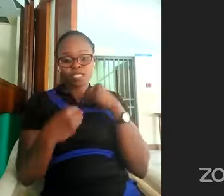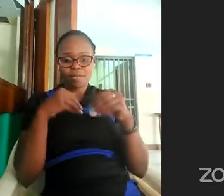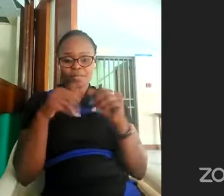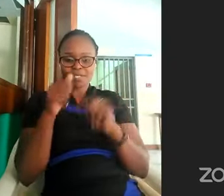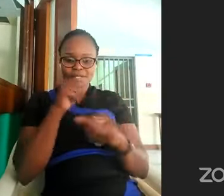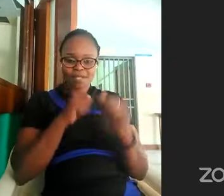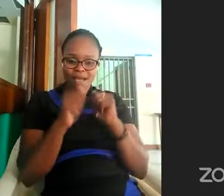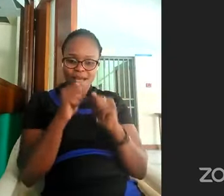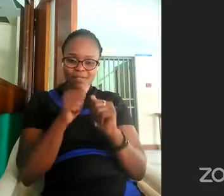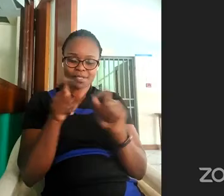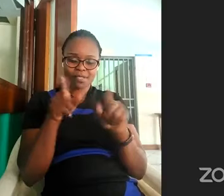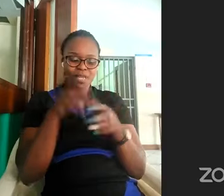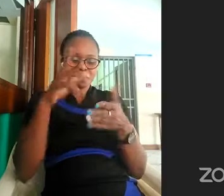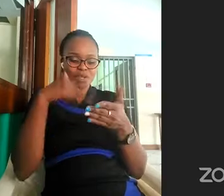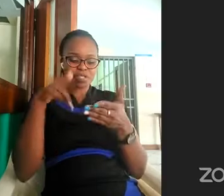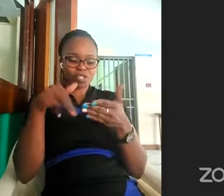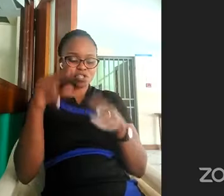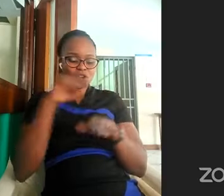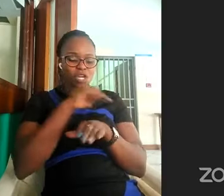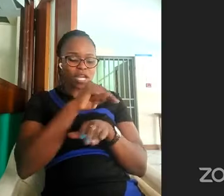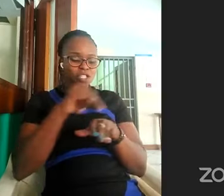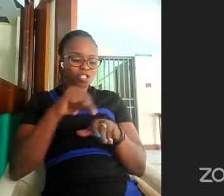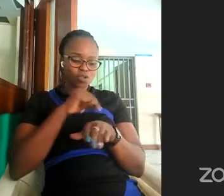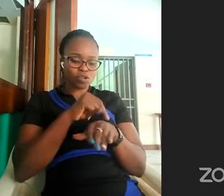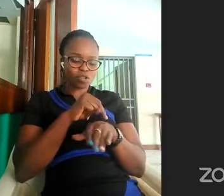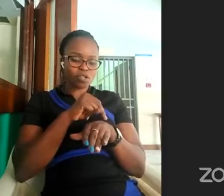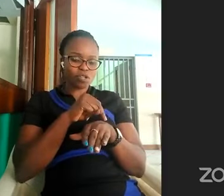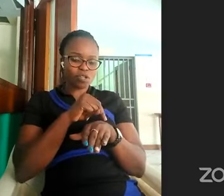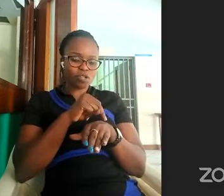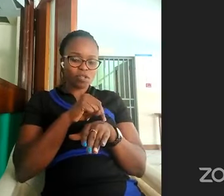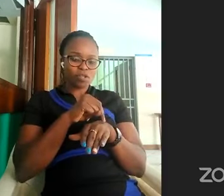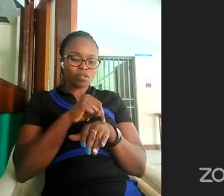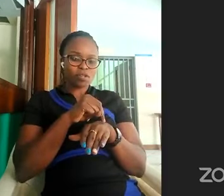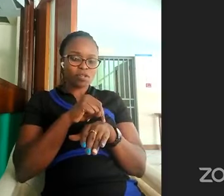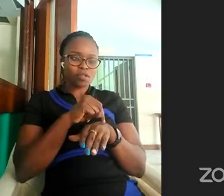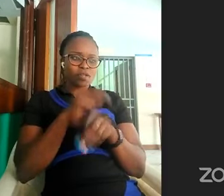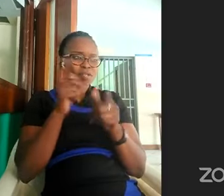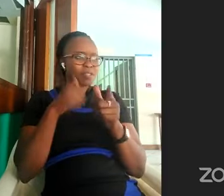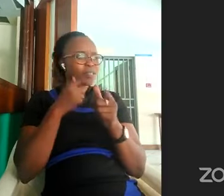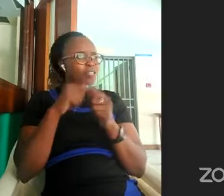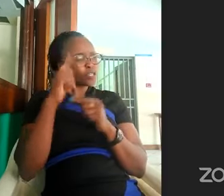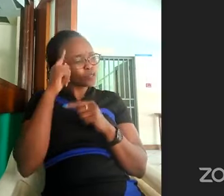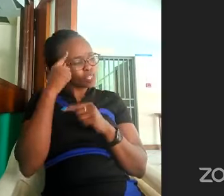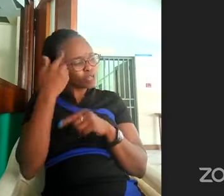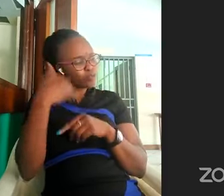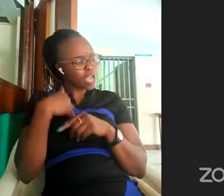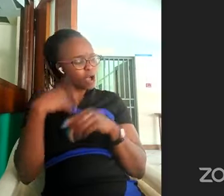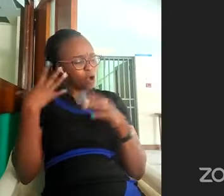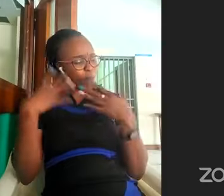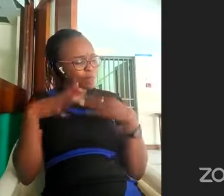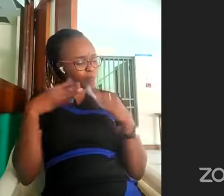at the National Council, maybe have we interacted, because I know there exists a number. Do the National Council